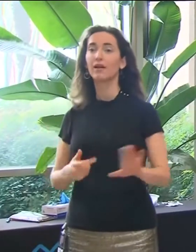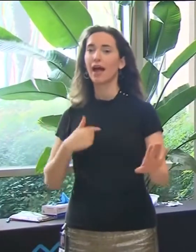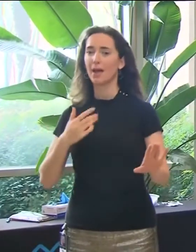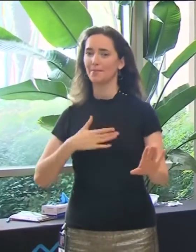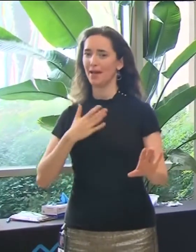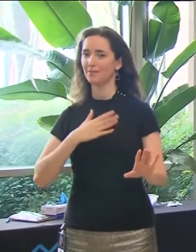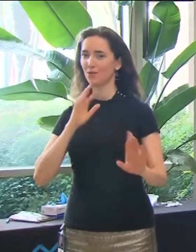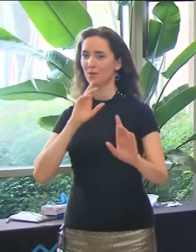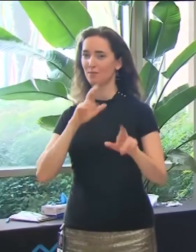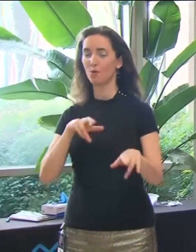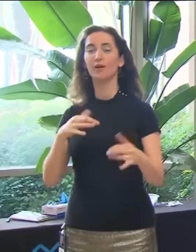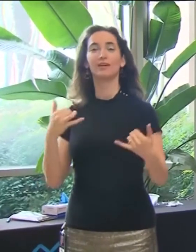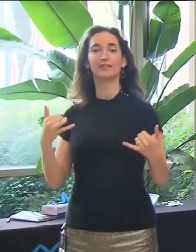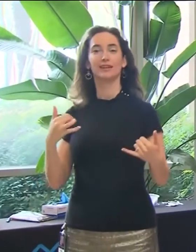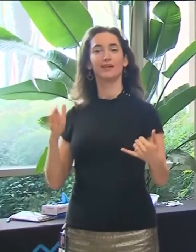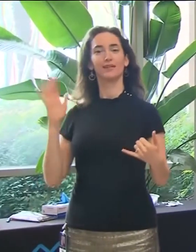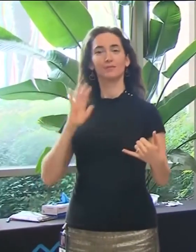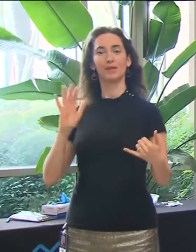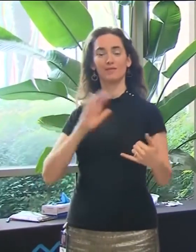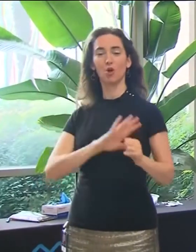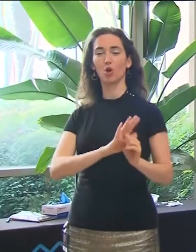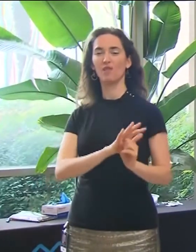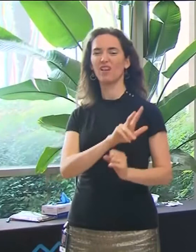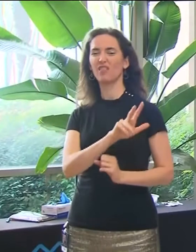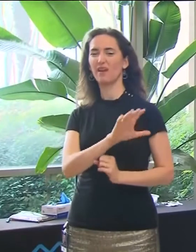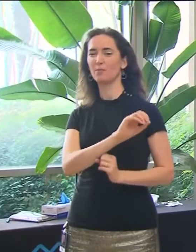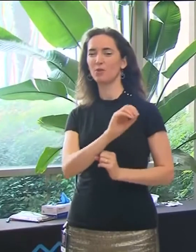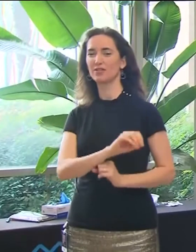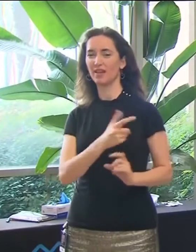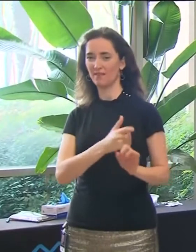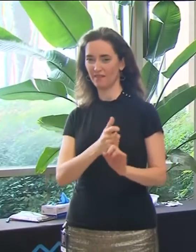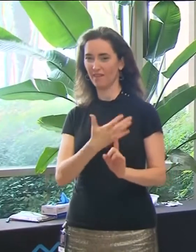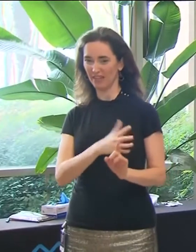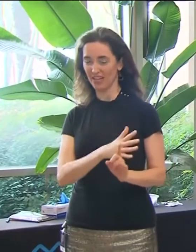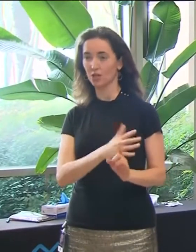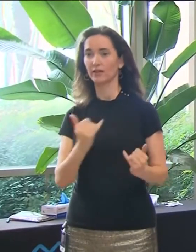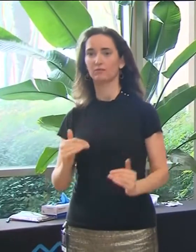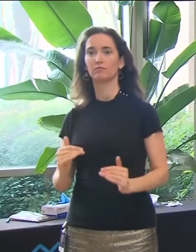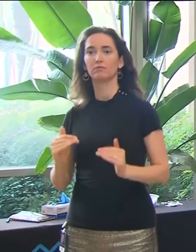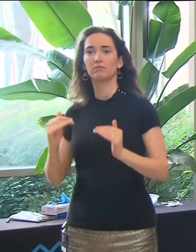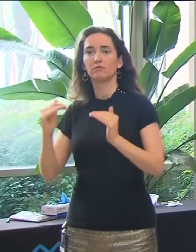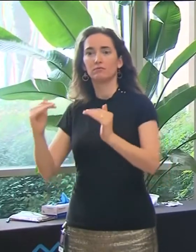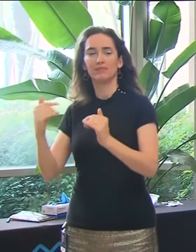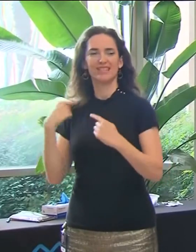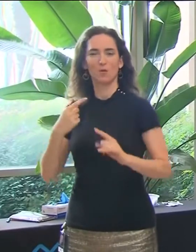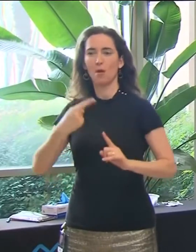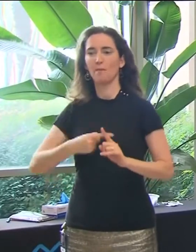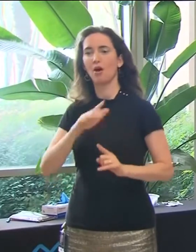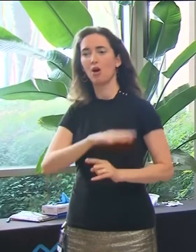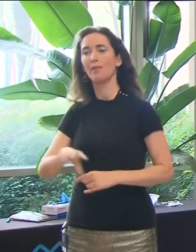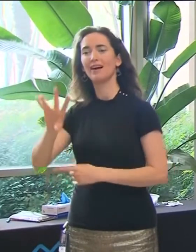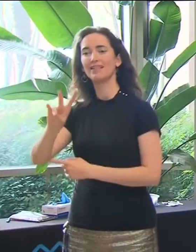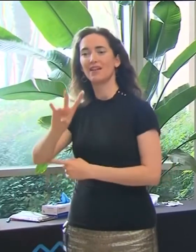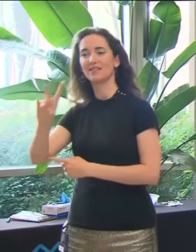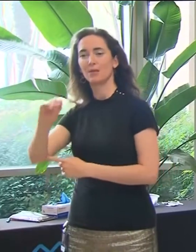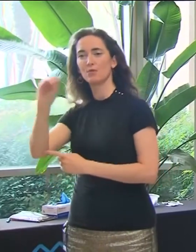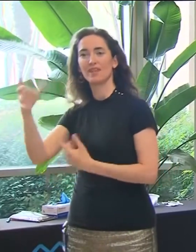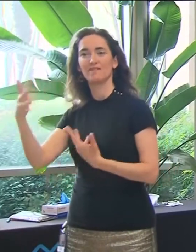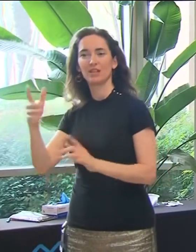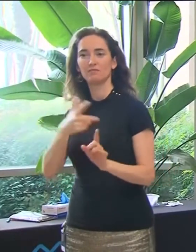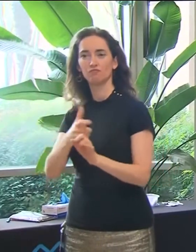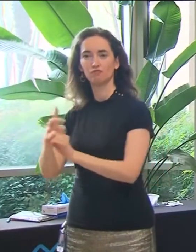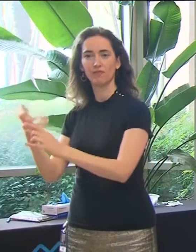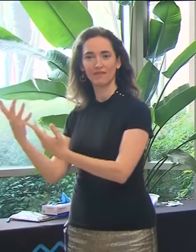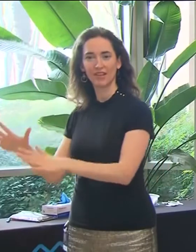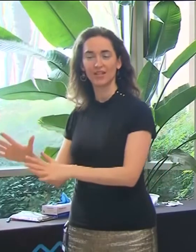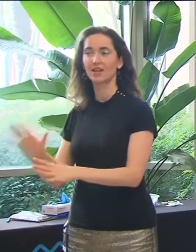about 35% vaccinated for COVID to about 77% vaccinated in about a month or so. So very happy with